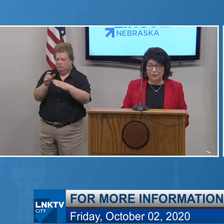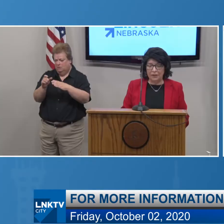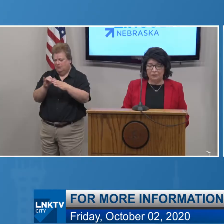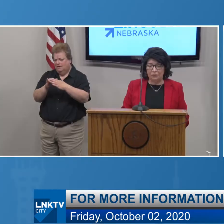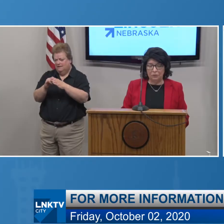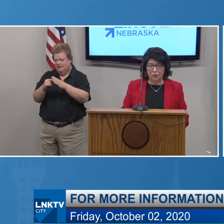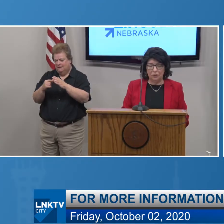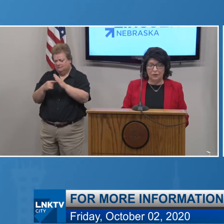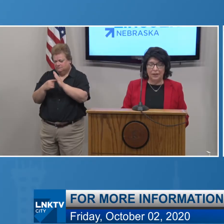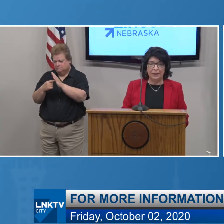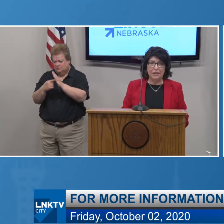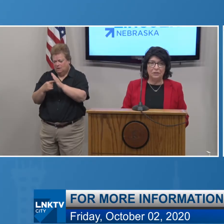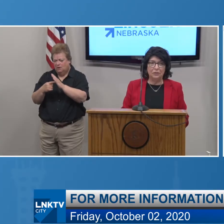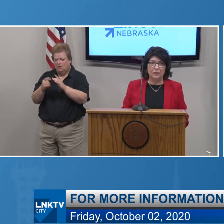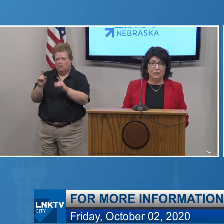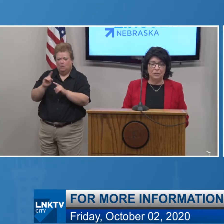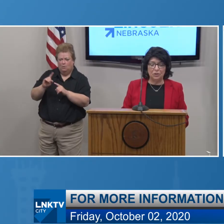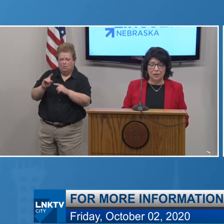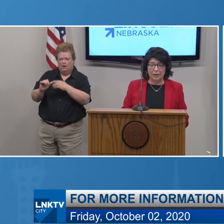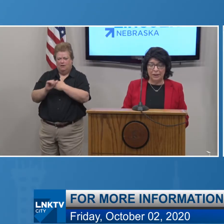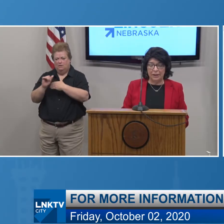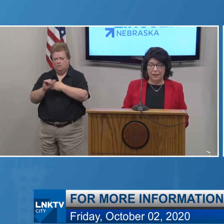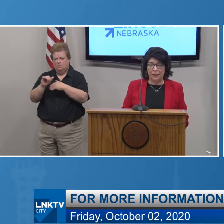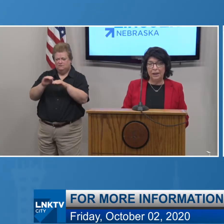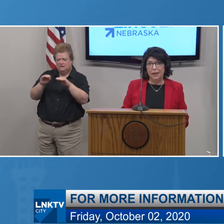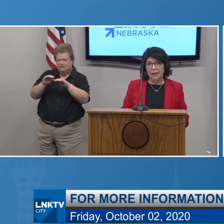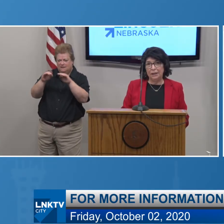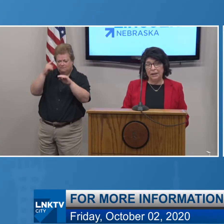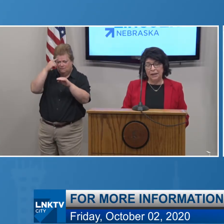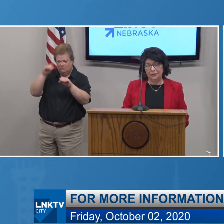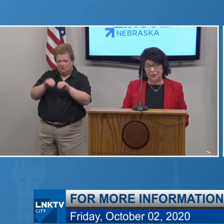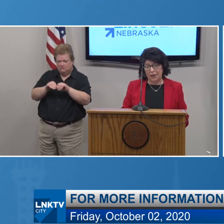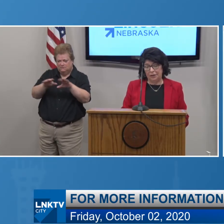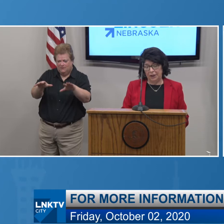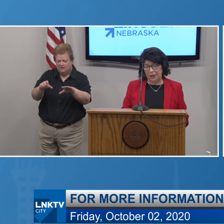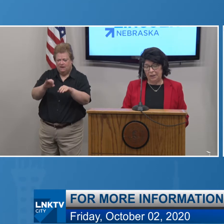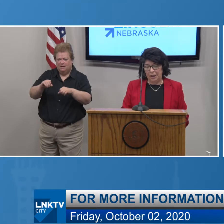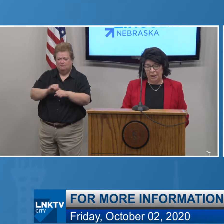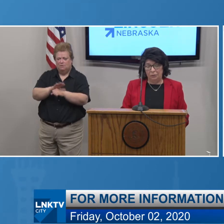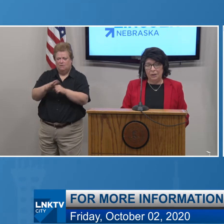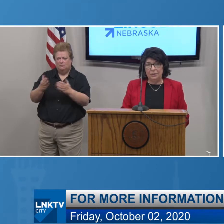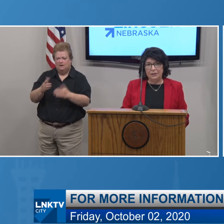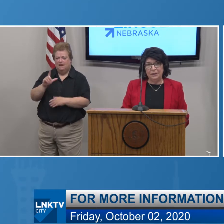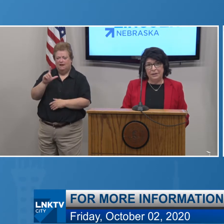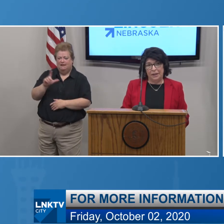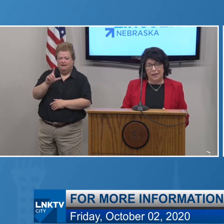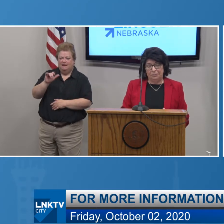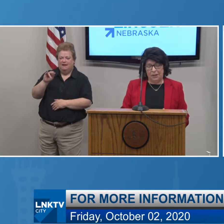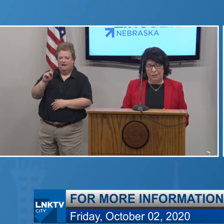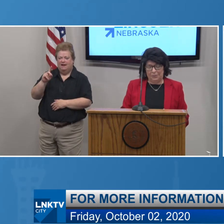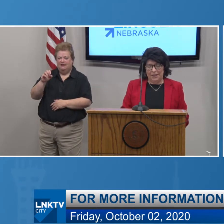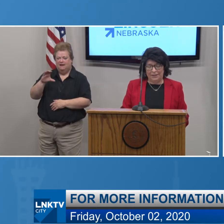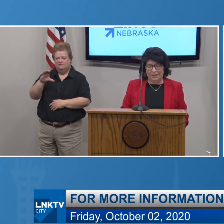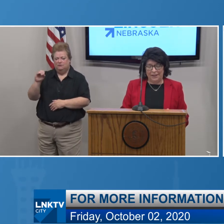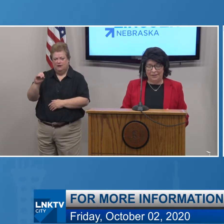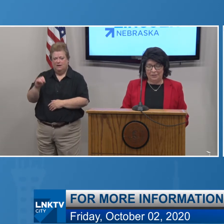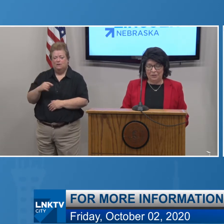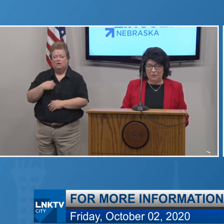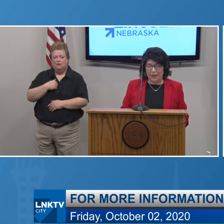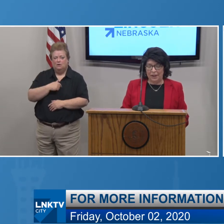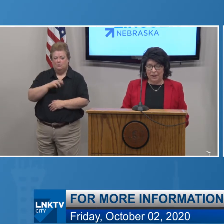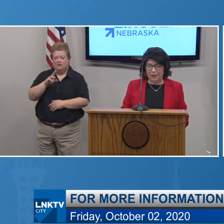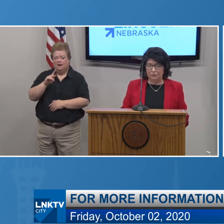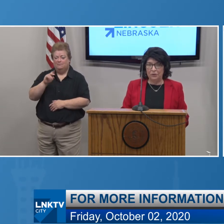the risk level for COVID-19 transmission in Lincoln and Lancaster County. We update the dial